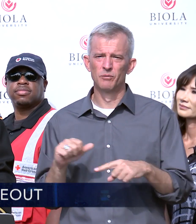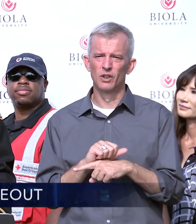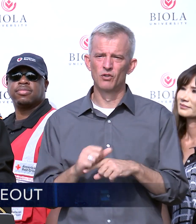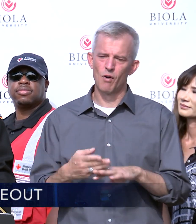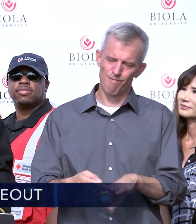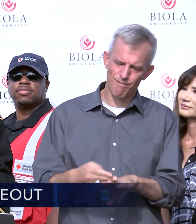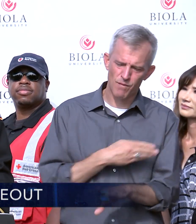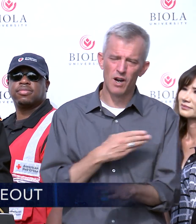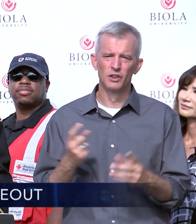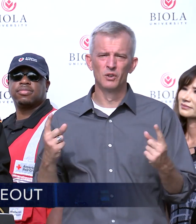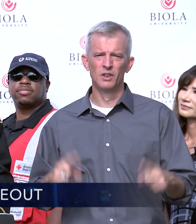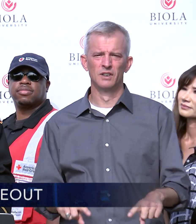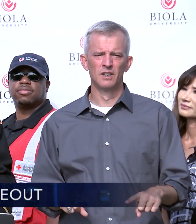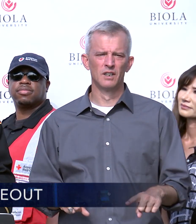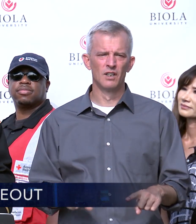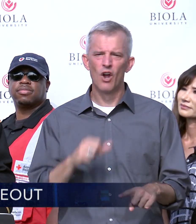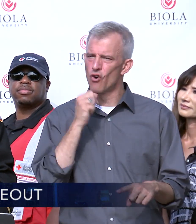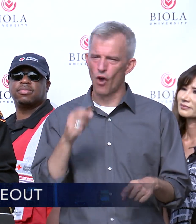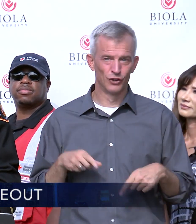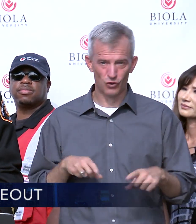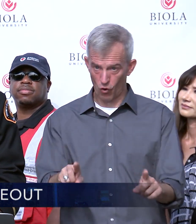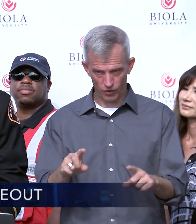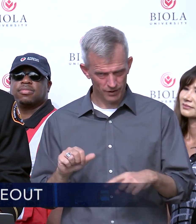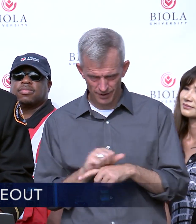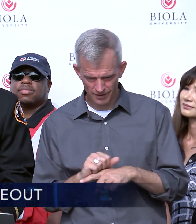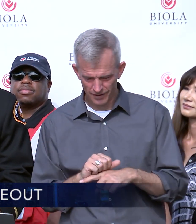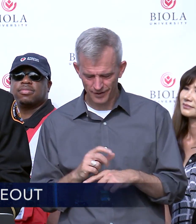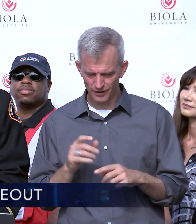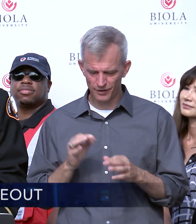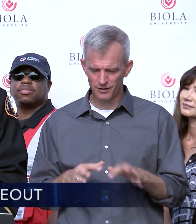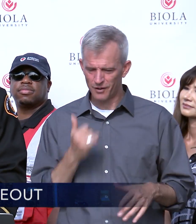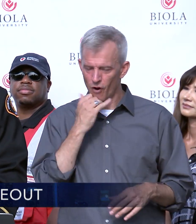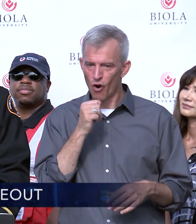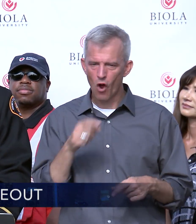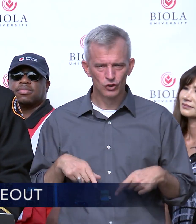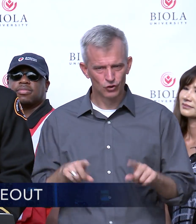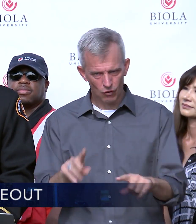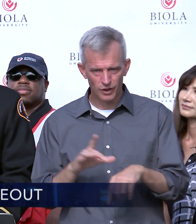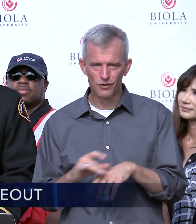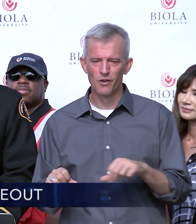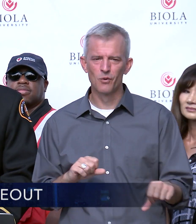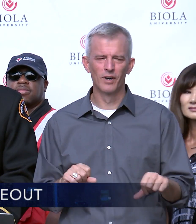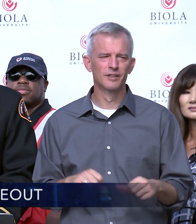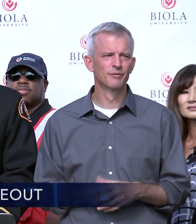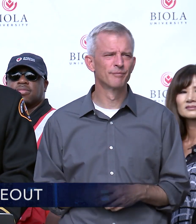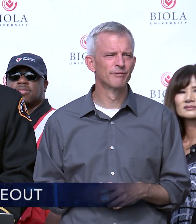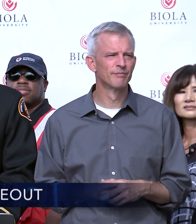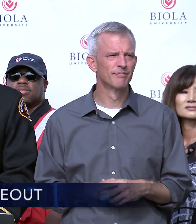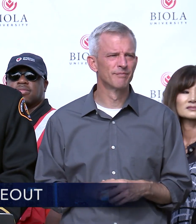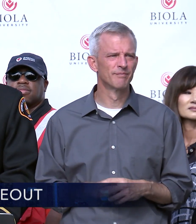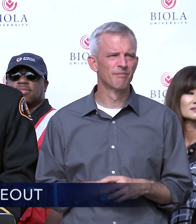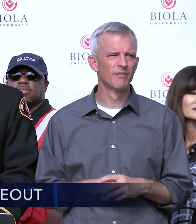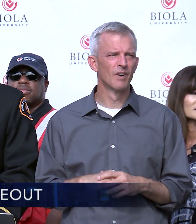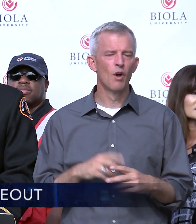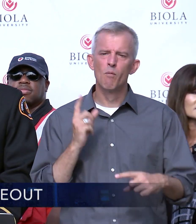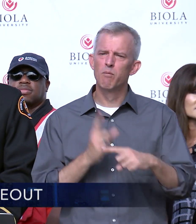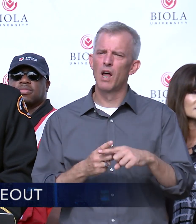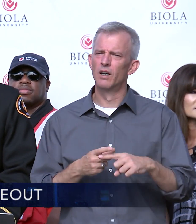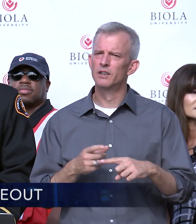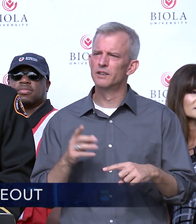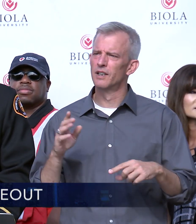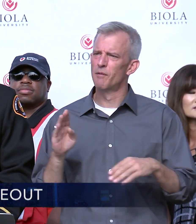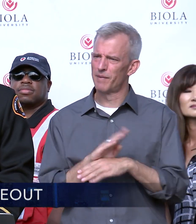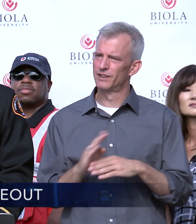to the incident, not during the incident. In addition to that, for our businesses that are here, to ensure that you have a